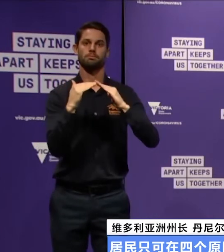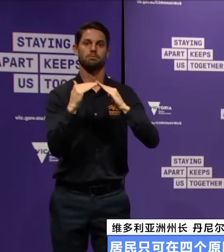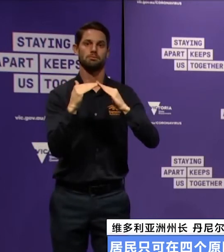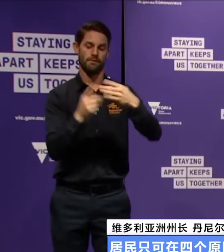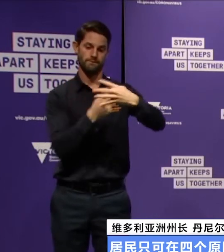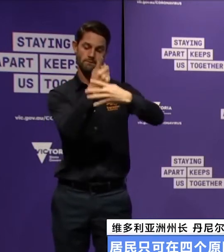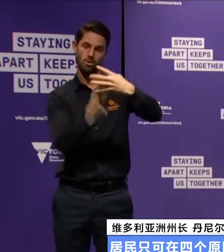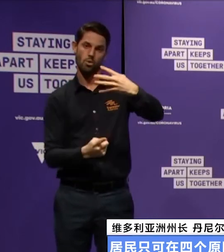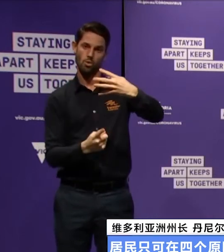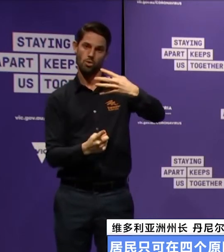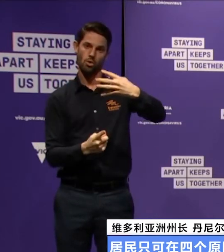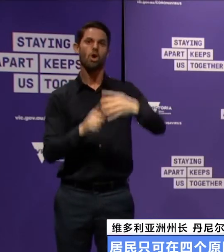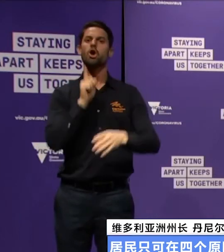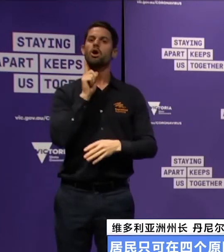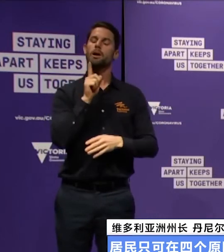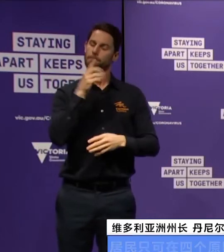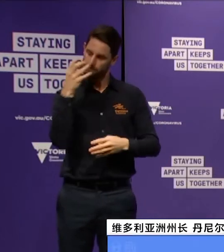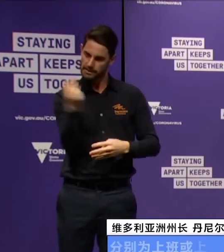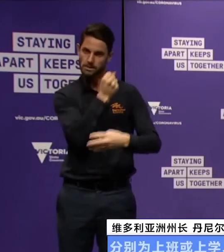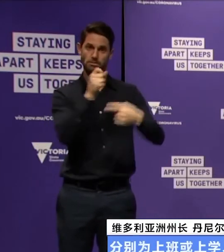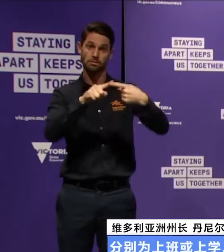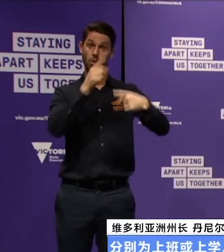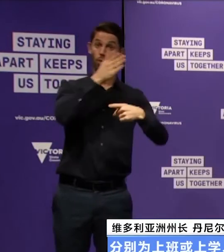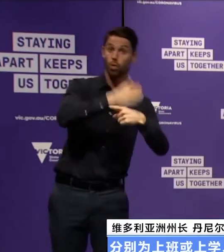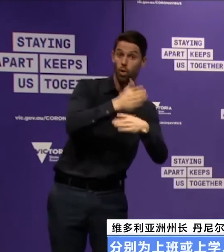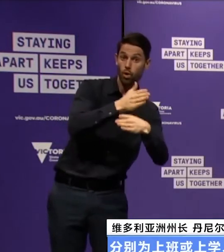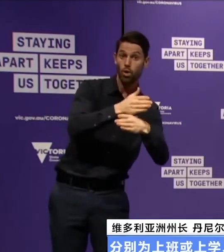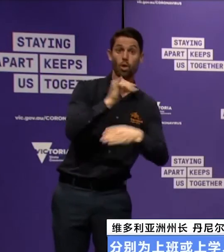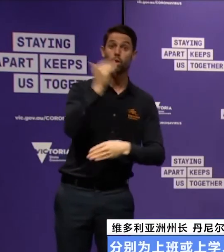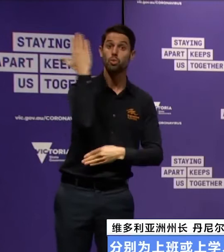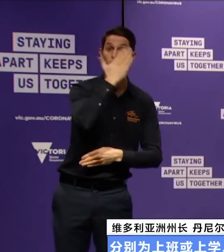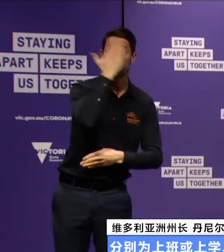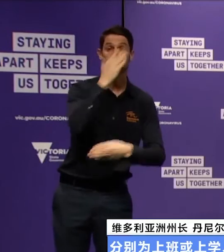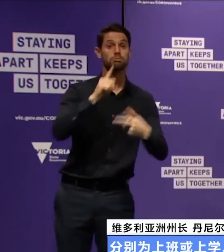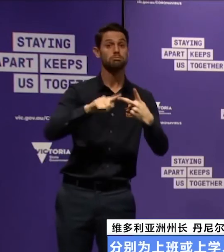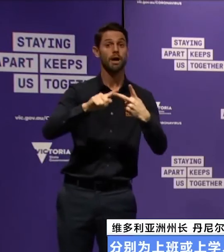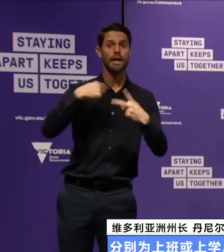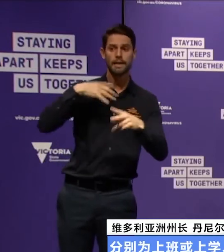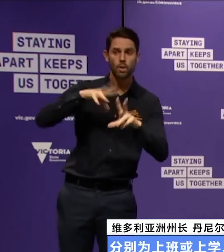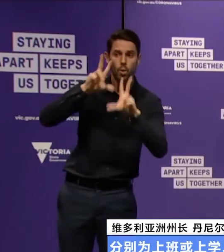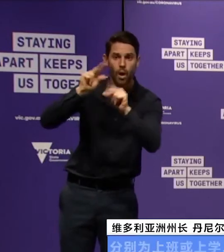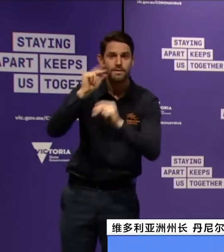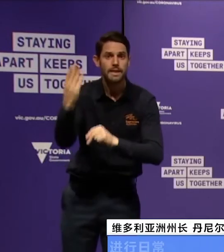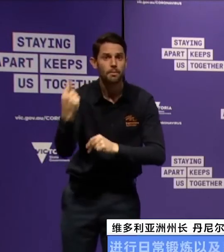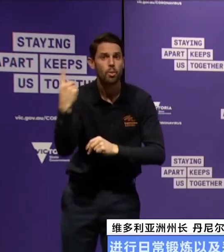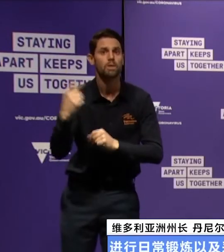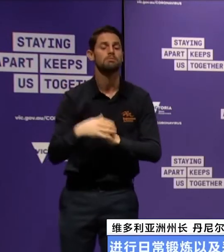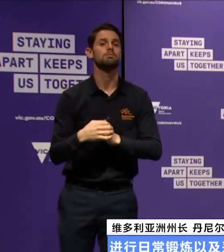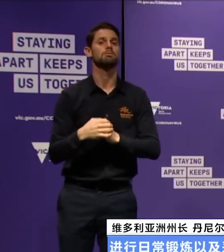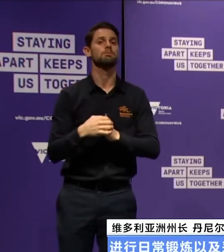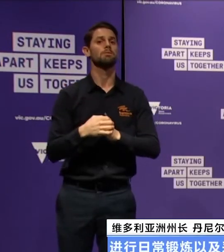you really have to: for work or school, for care or caregiving, for